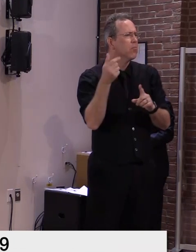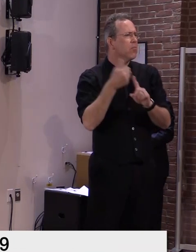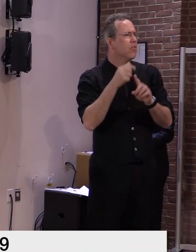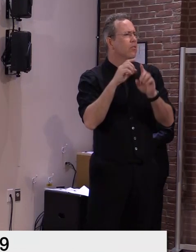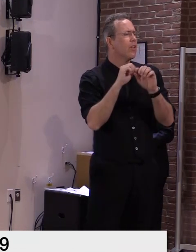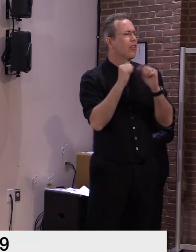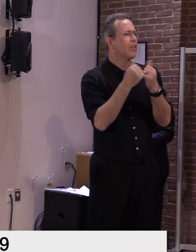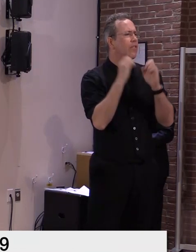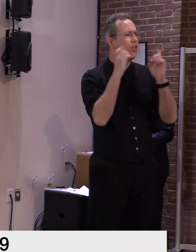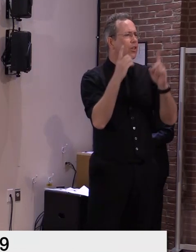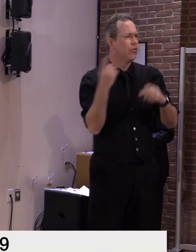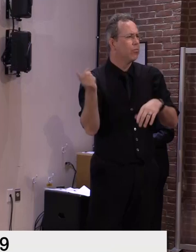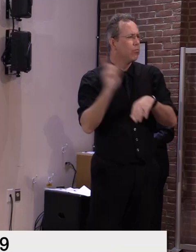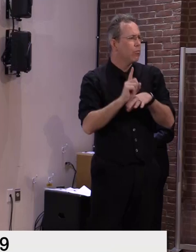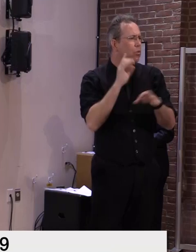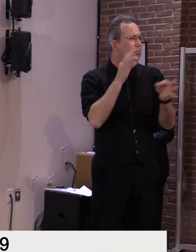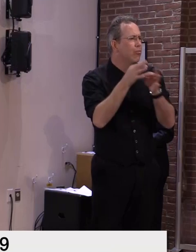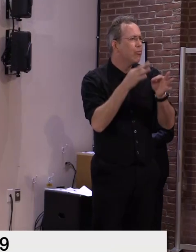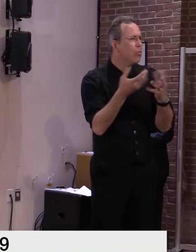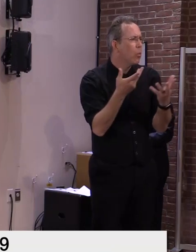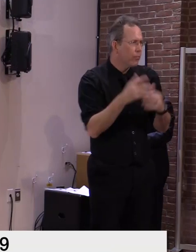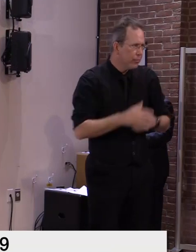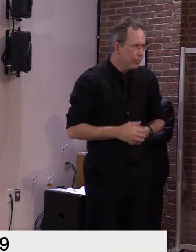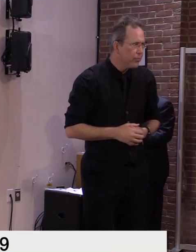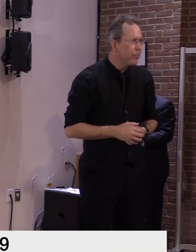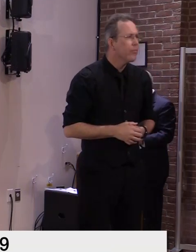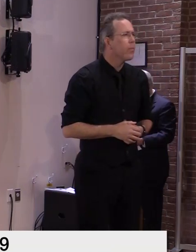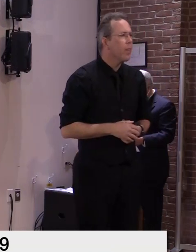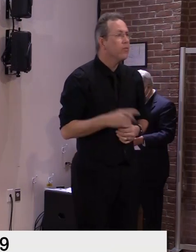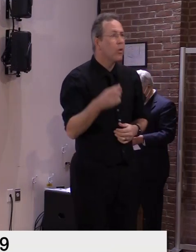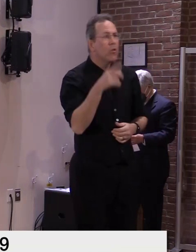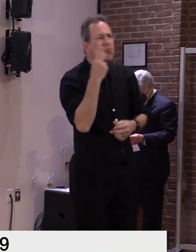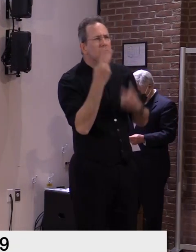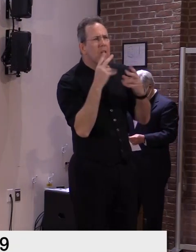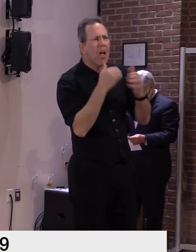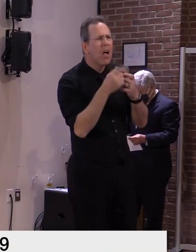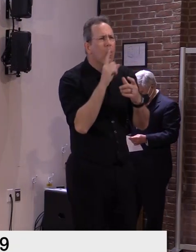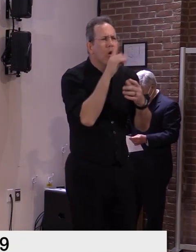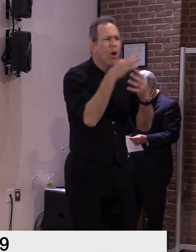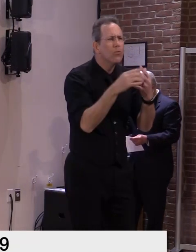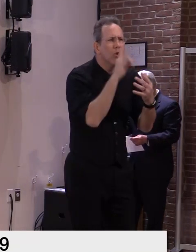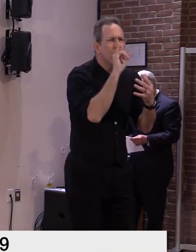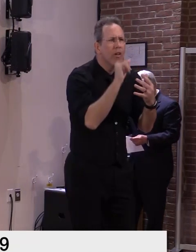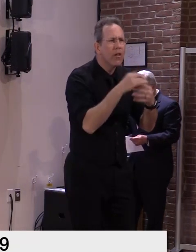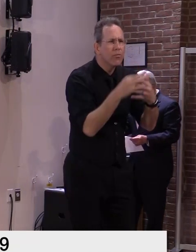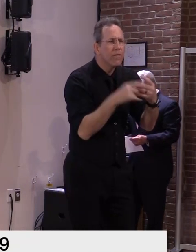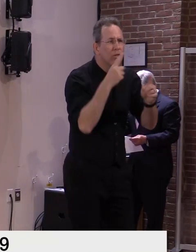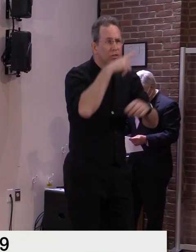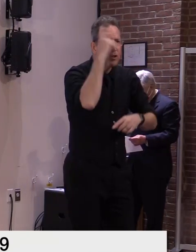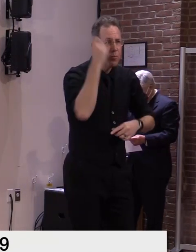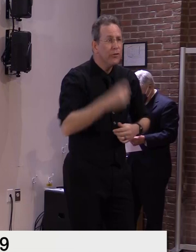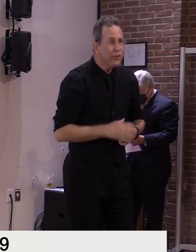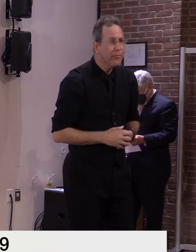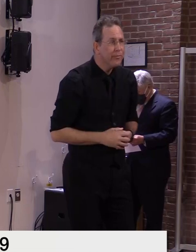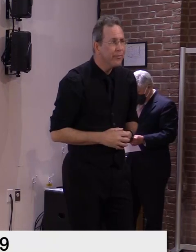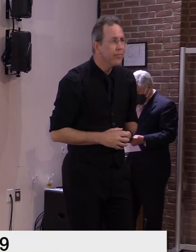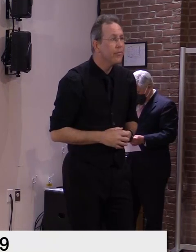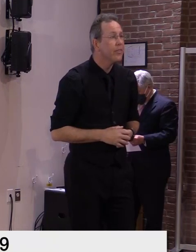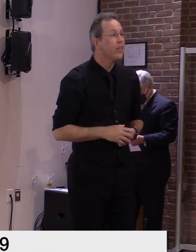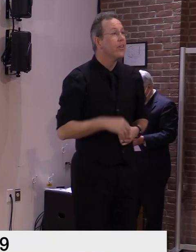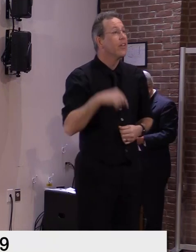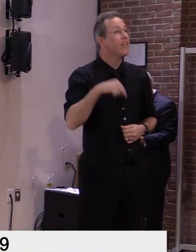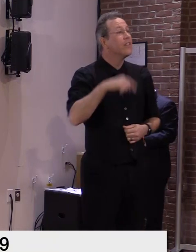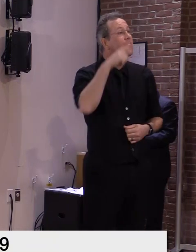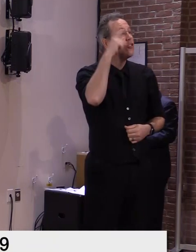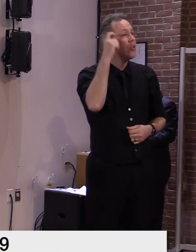find options. This summer, as we begin to transition to more normalcy, this will not only be a